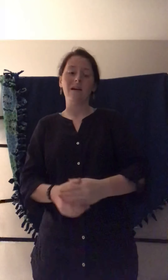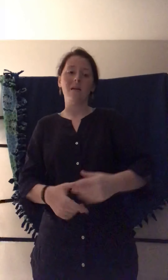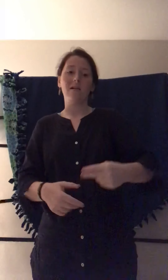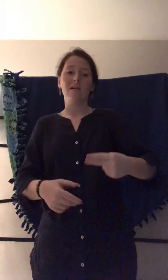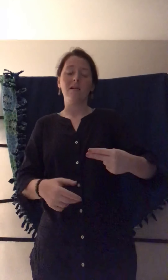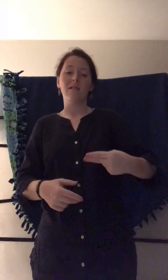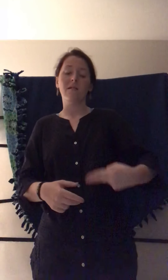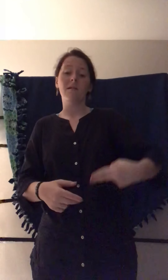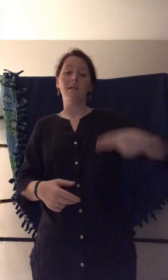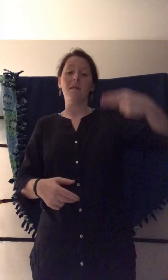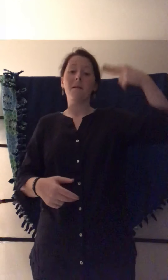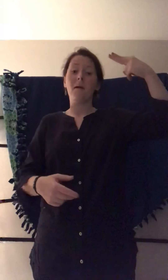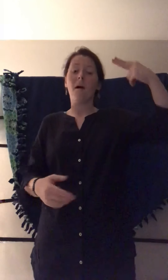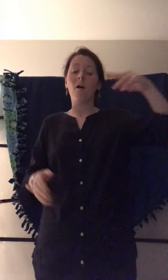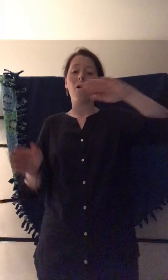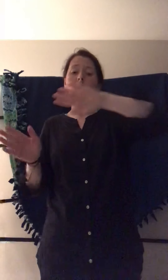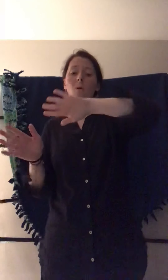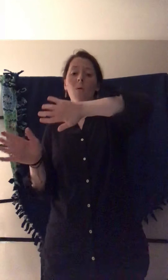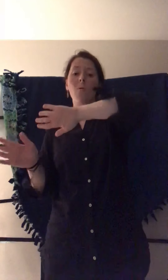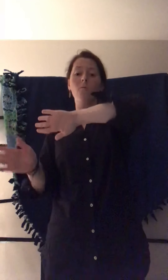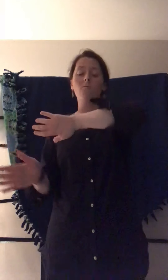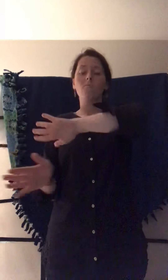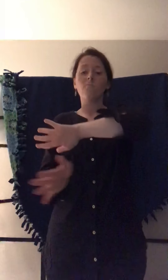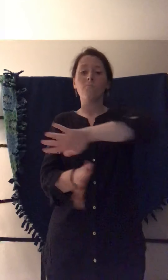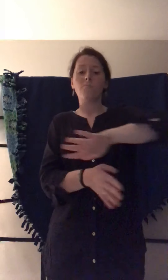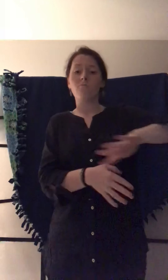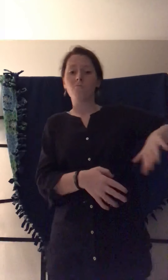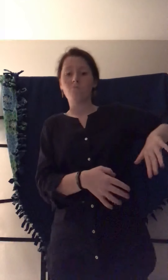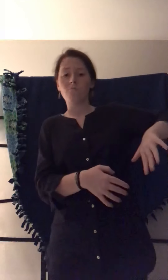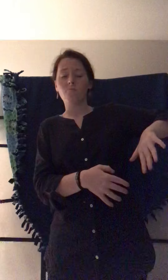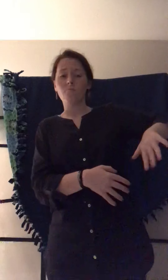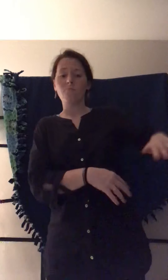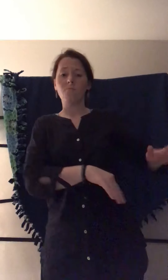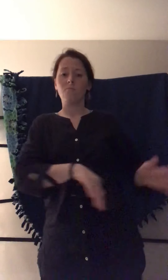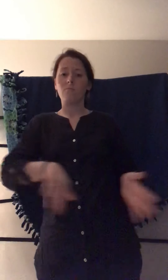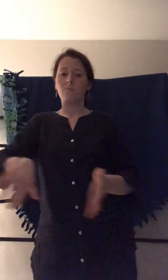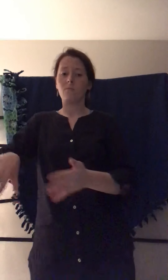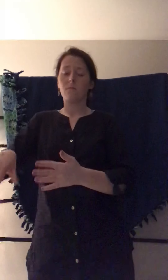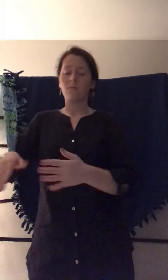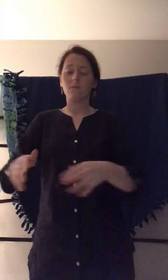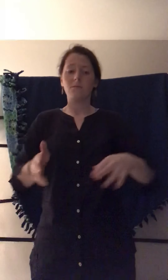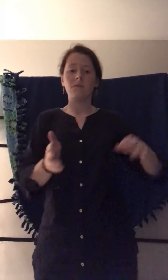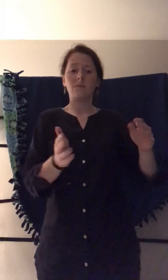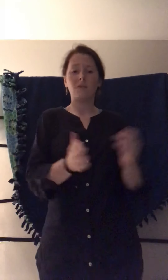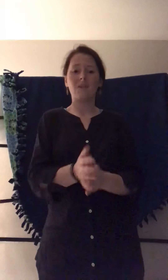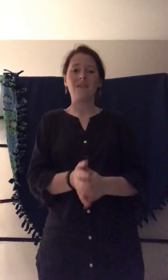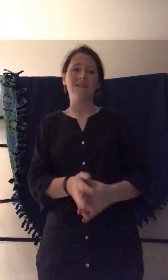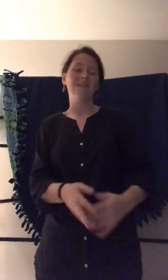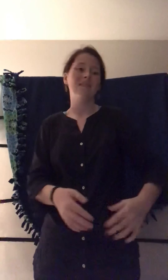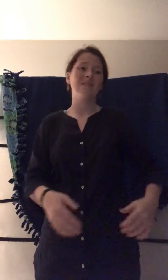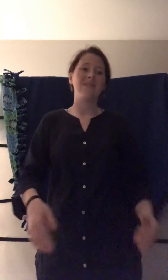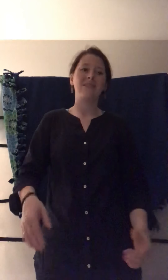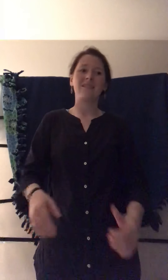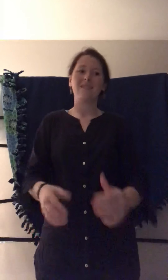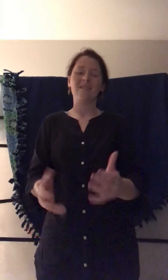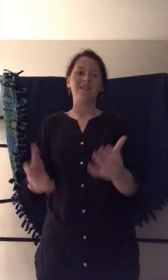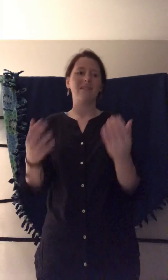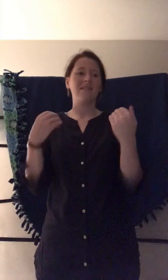wind shear, which means there's little difference between the wind in the high versus low atmosphere. Our hurricane stays standing and its circulation